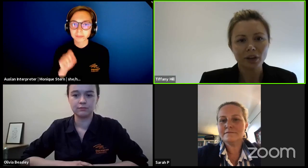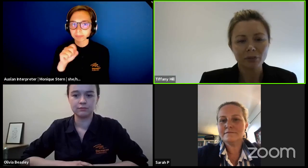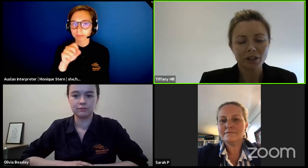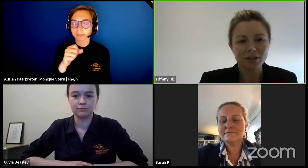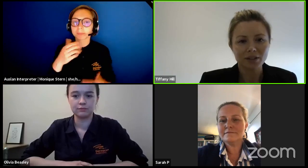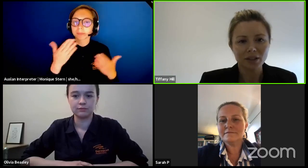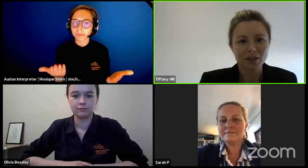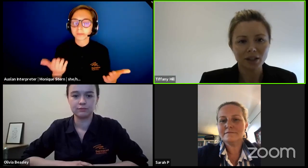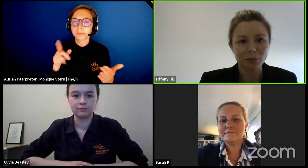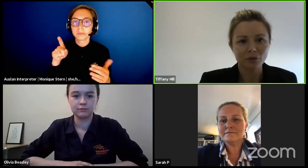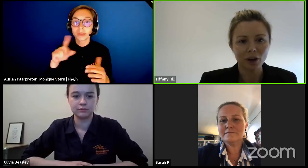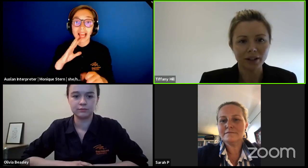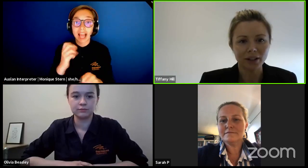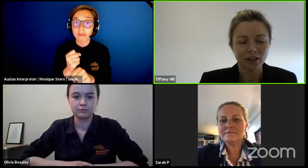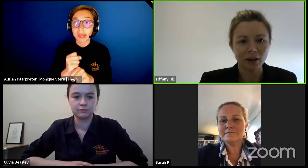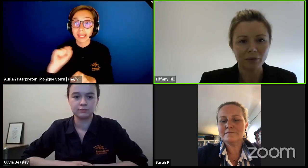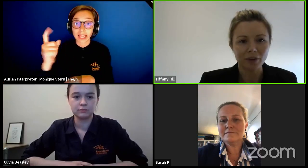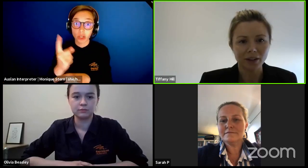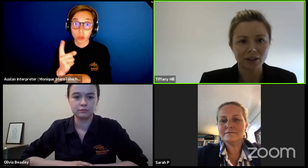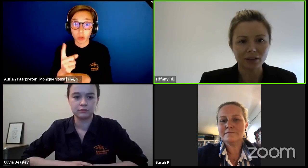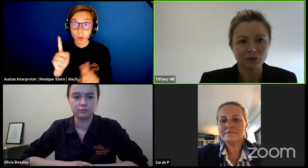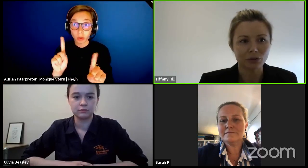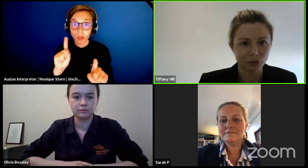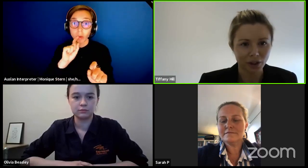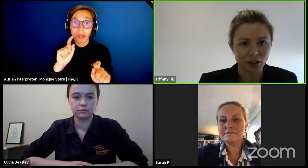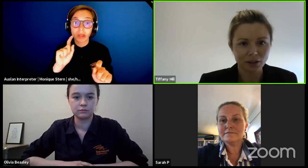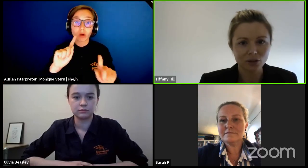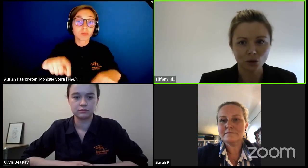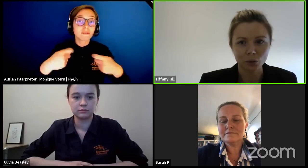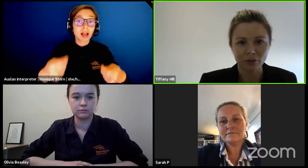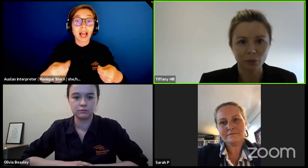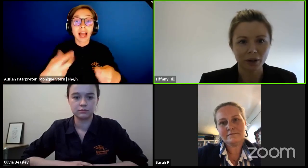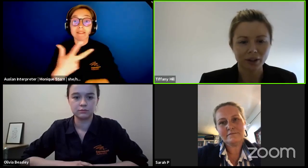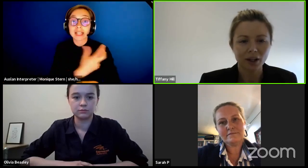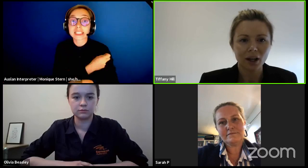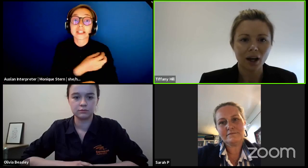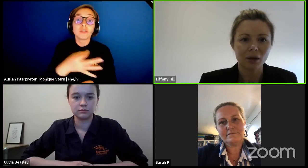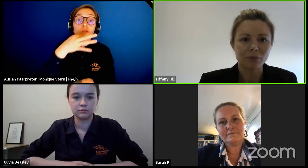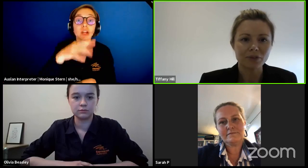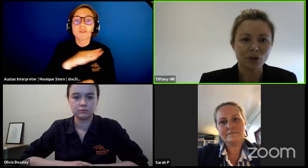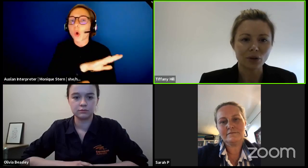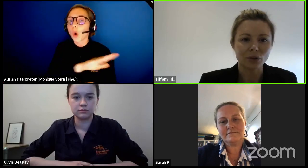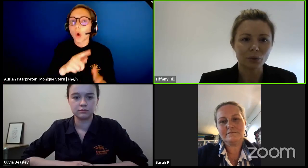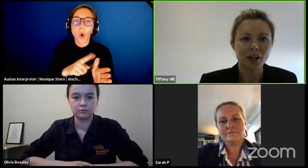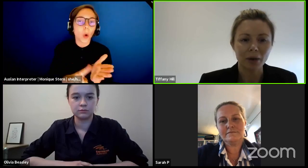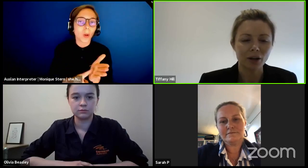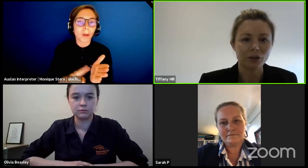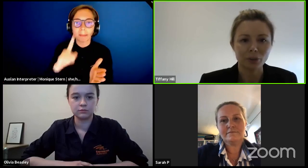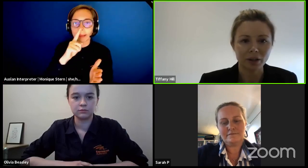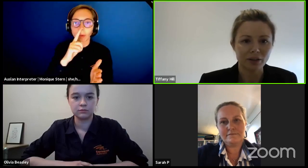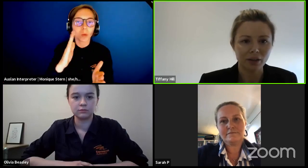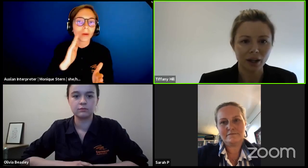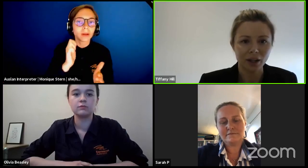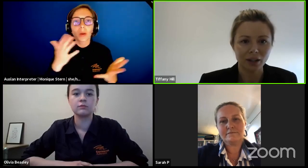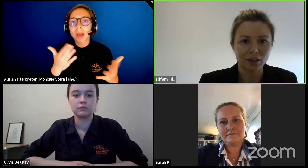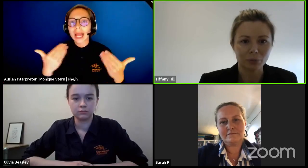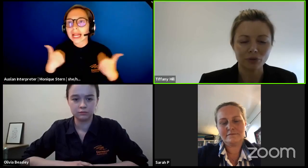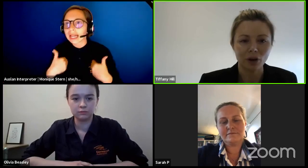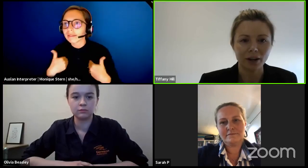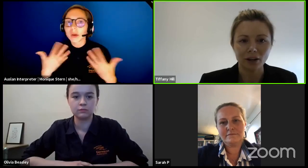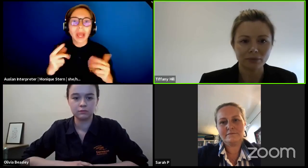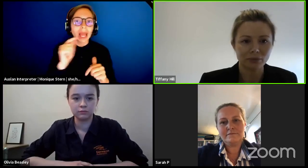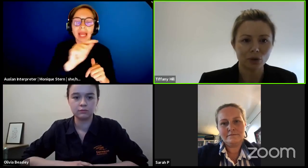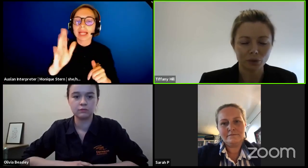so what the government has said is they're providing the vaccine for free to everyone. So we are partnering with